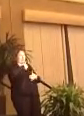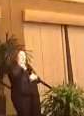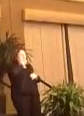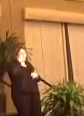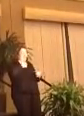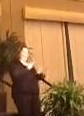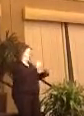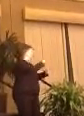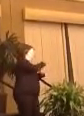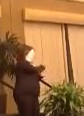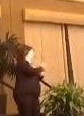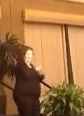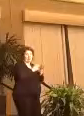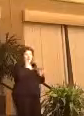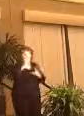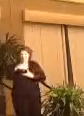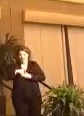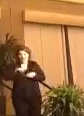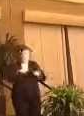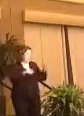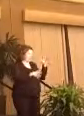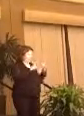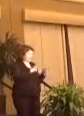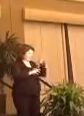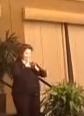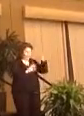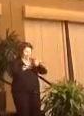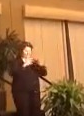good stuff, then you're going to internalize the bad stuff, and that gets really messy.